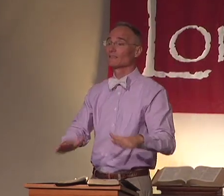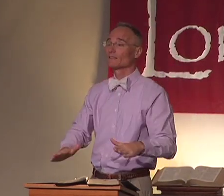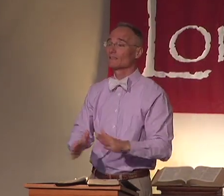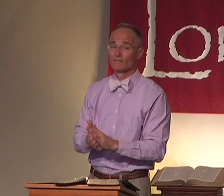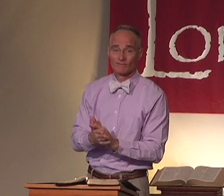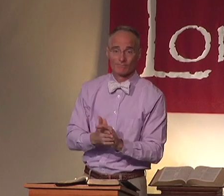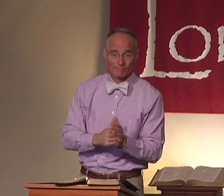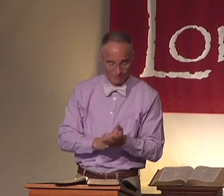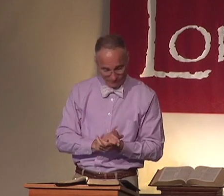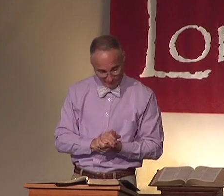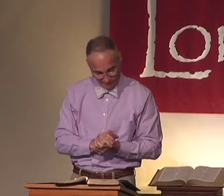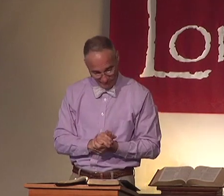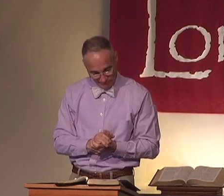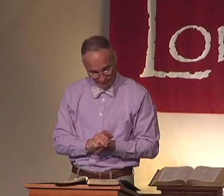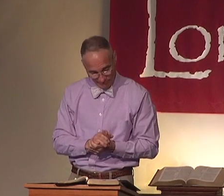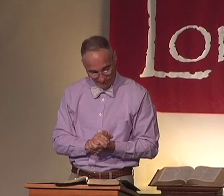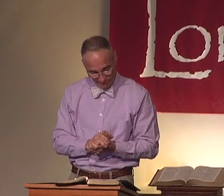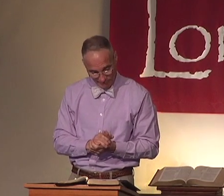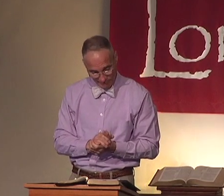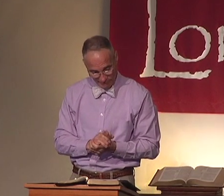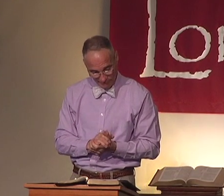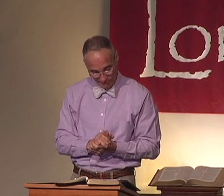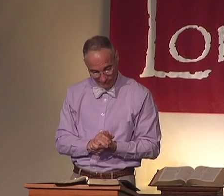twice Jesus offered peace.